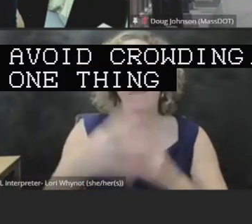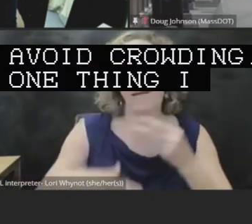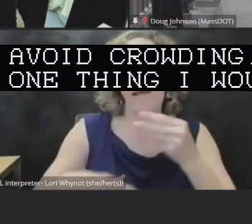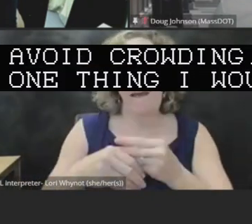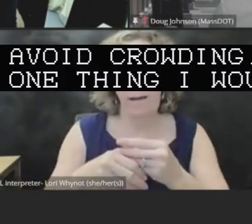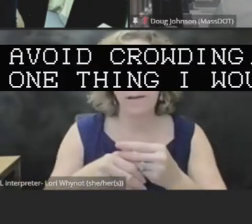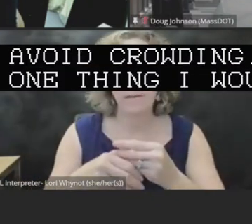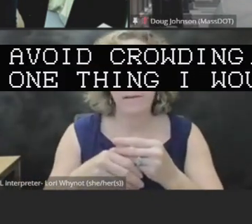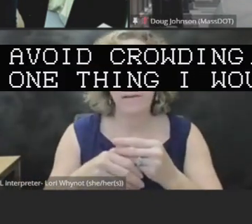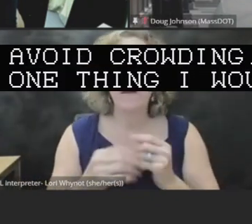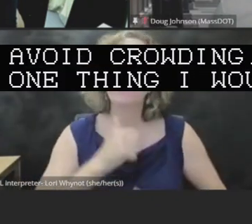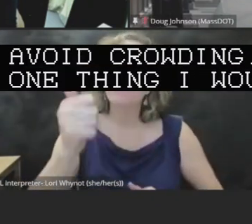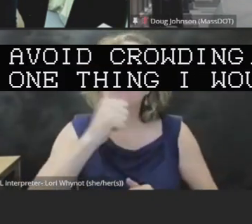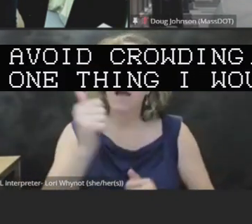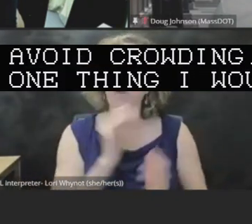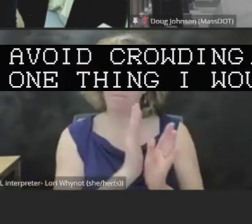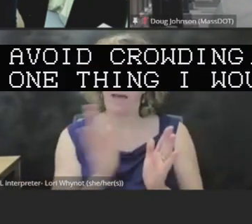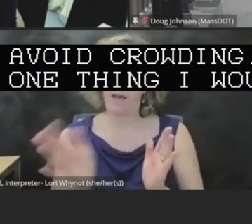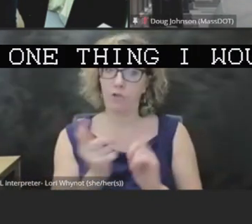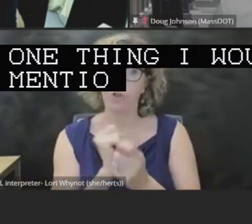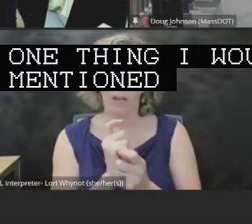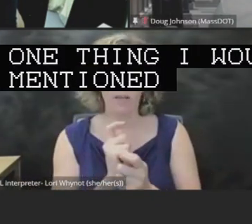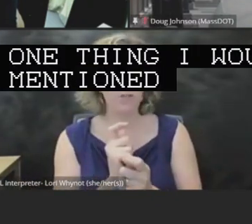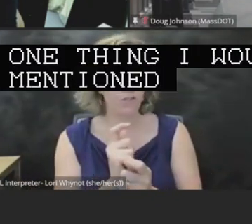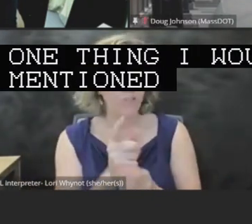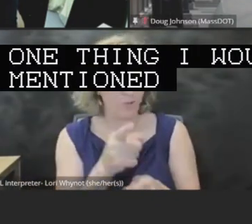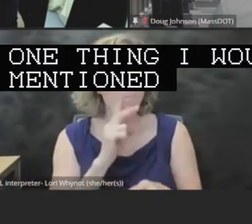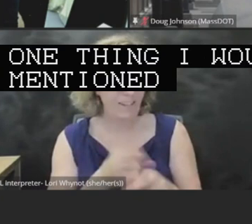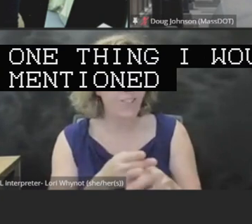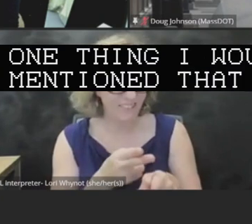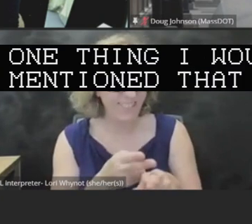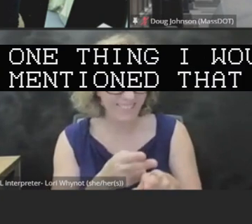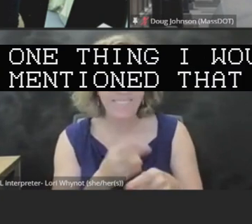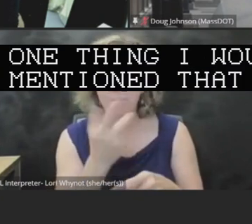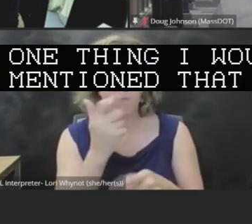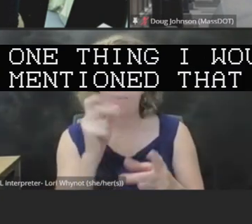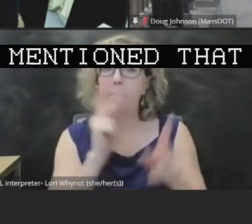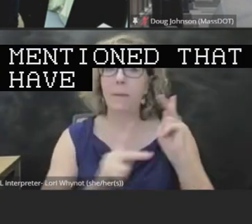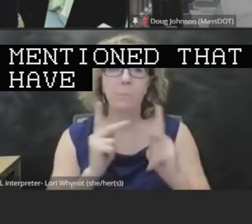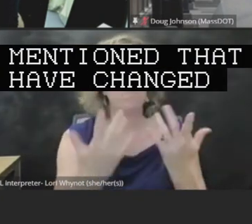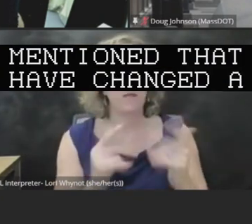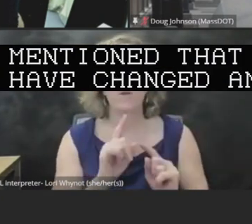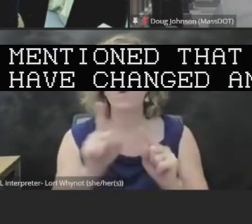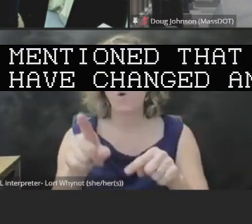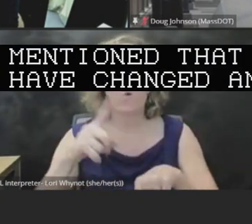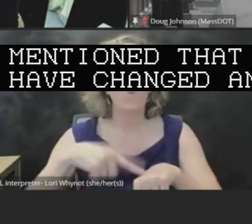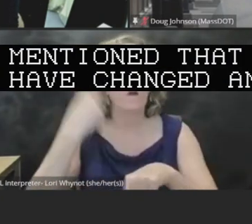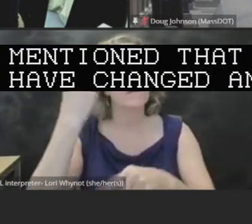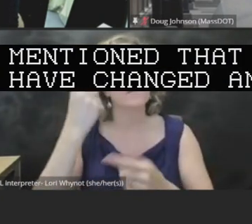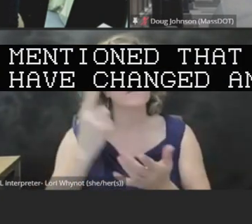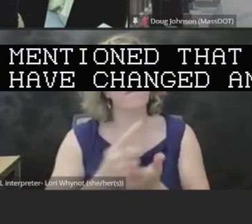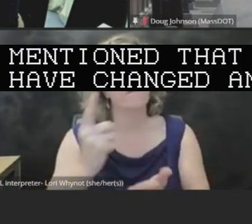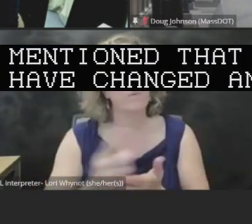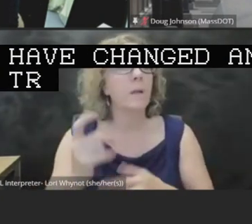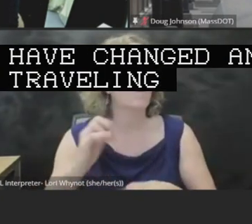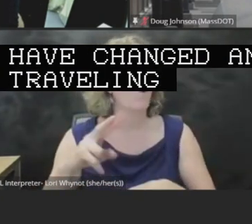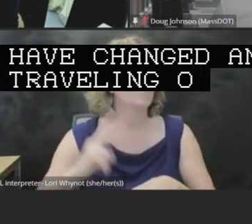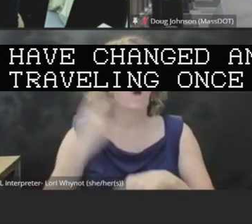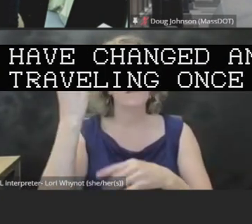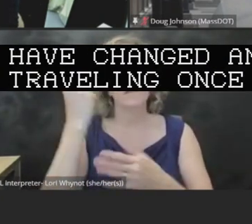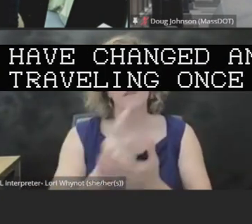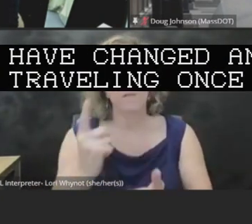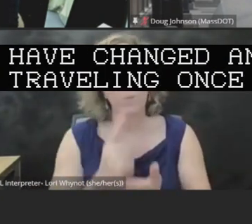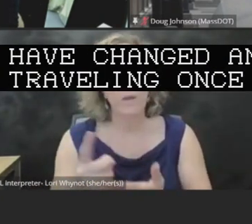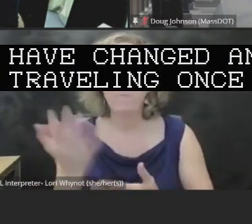that travel patterns have changed and people are traveling, you know, once a week or twice a week, whereas they used to